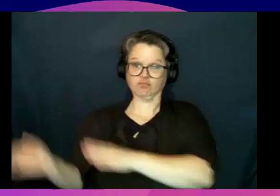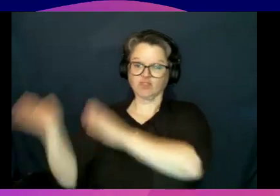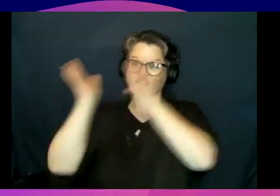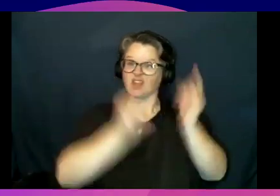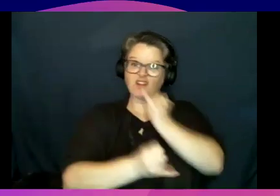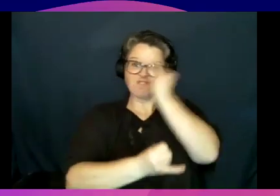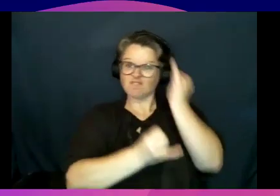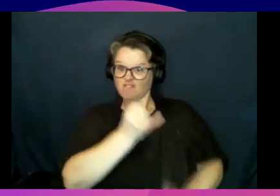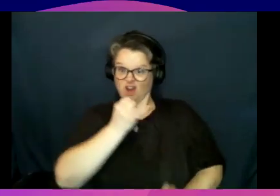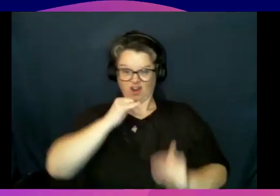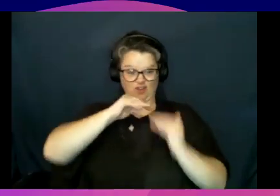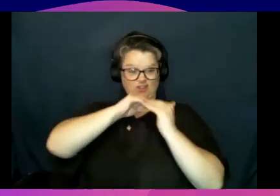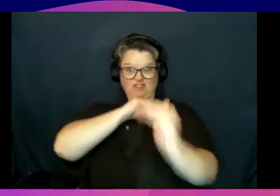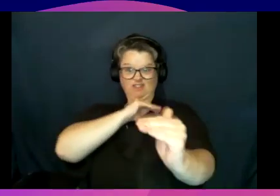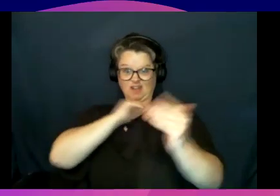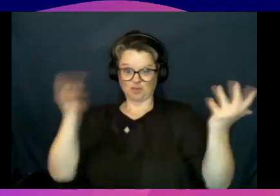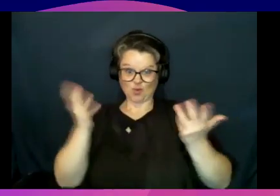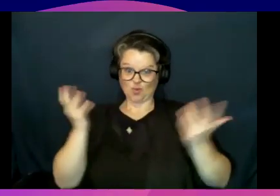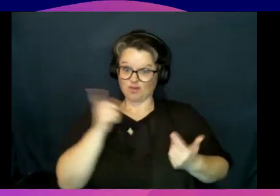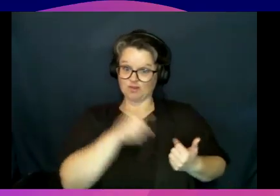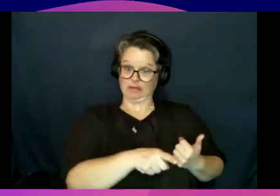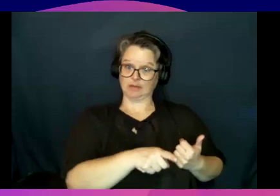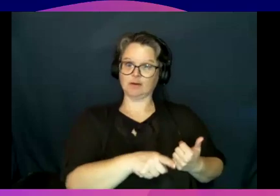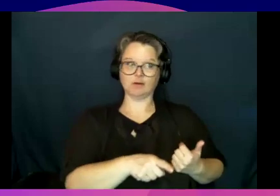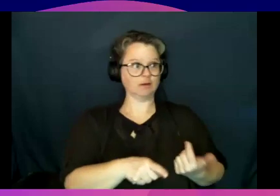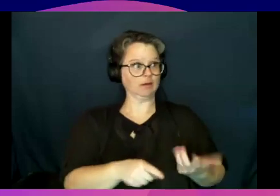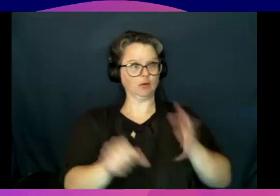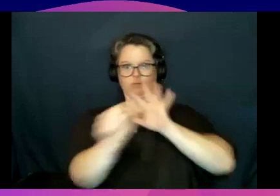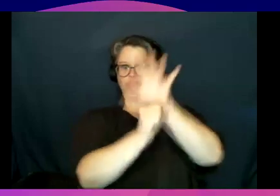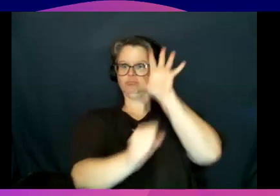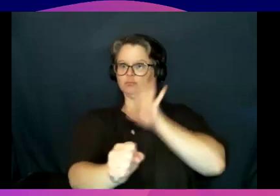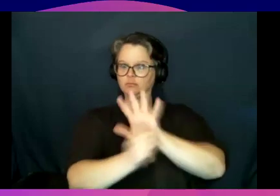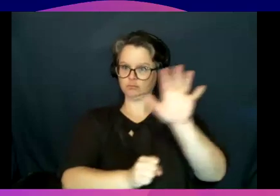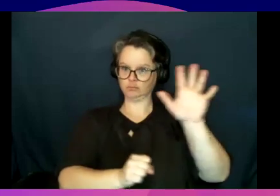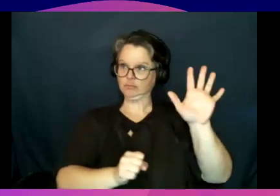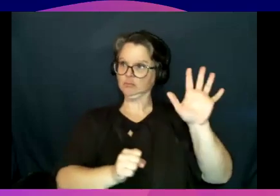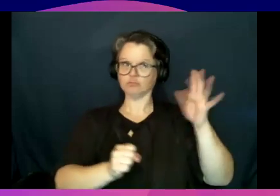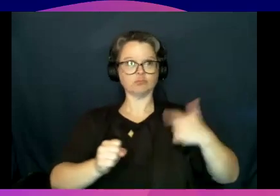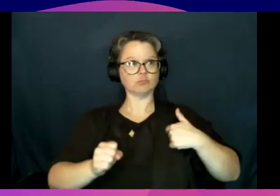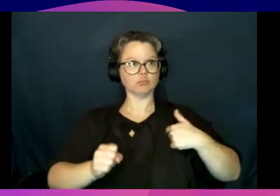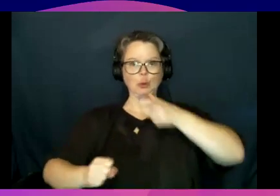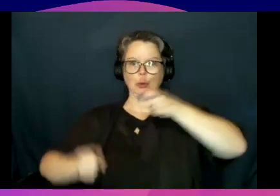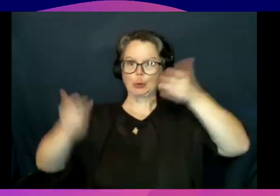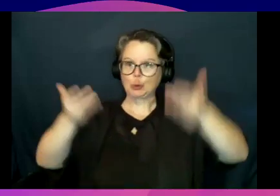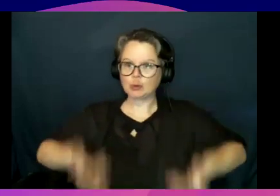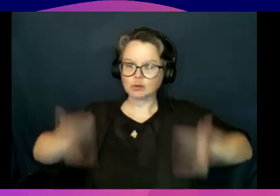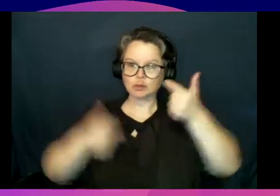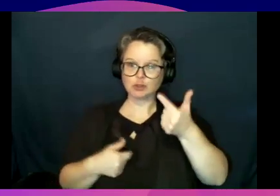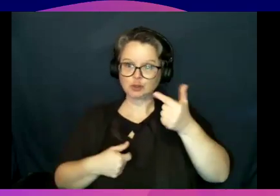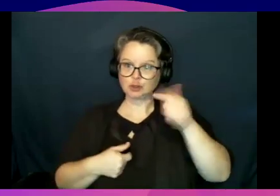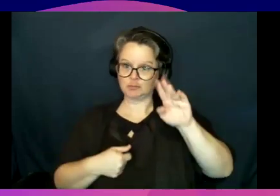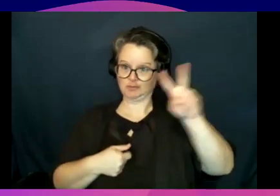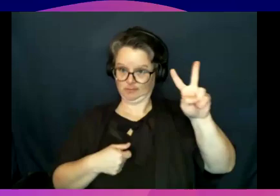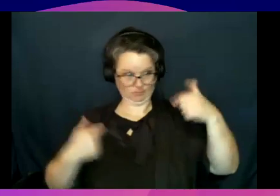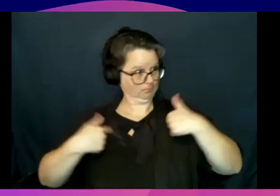people outside of our sector can understand what we do, can value what we do as essential work that